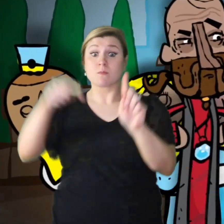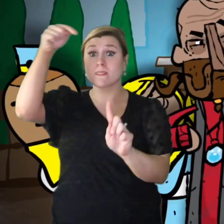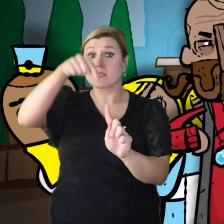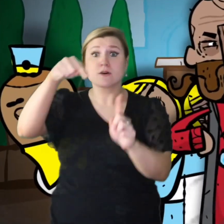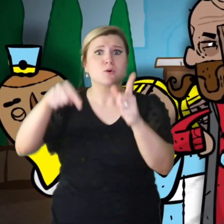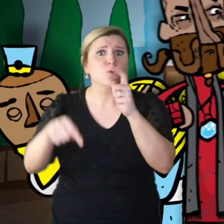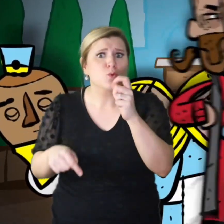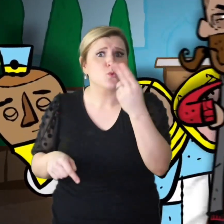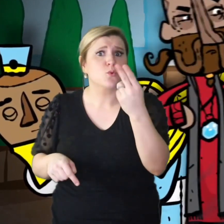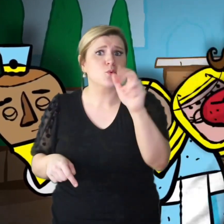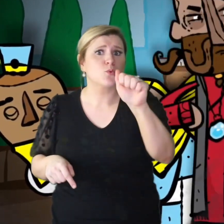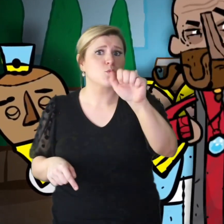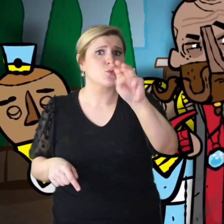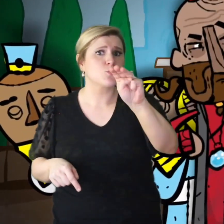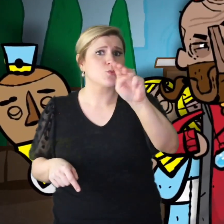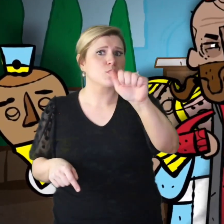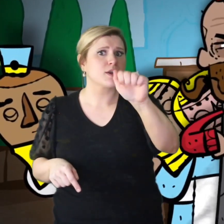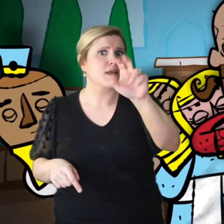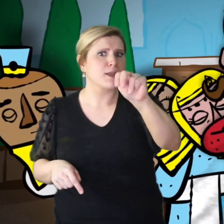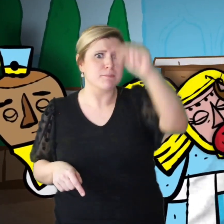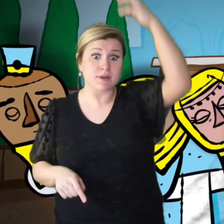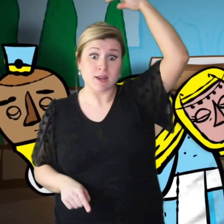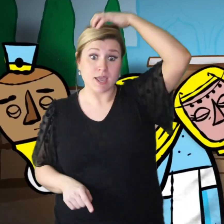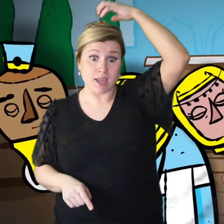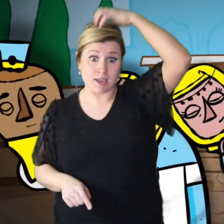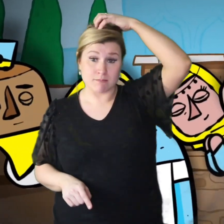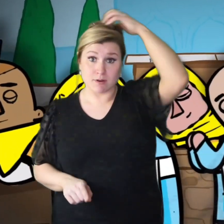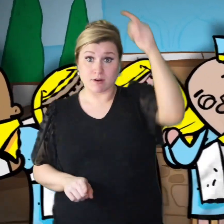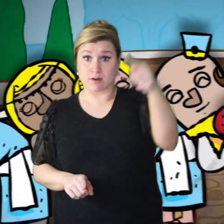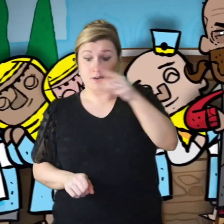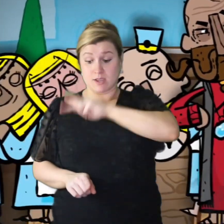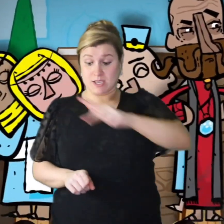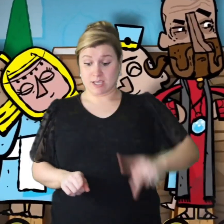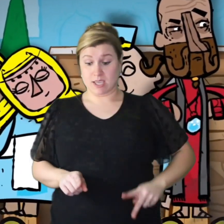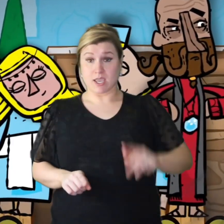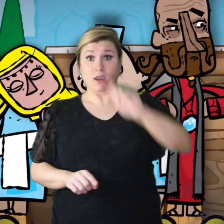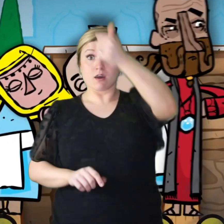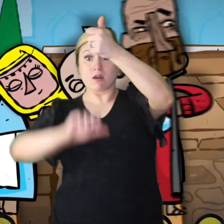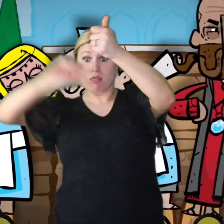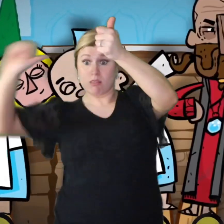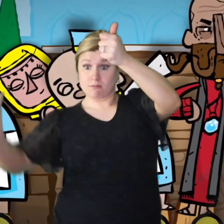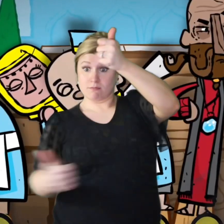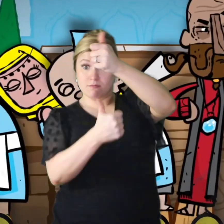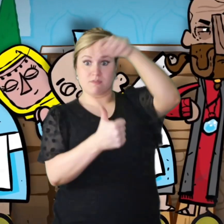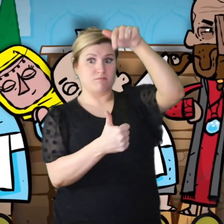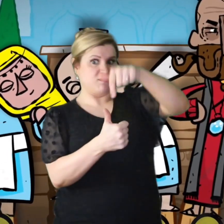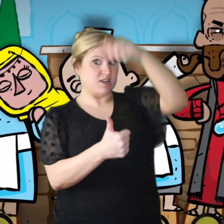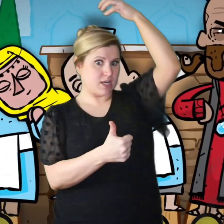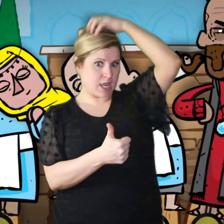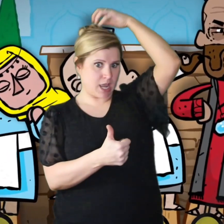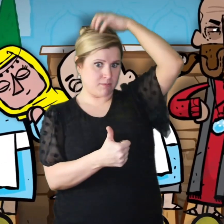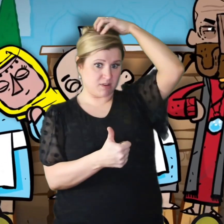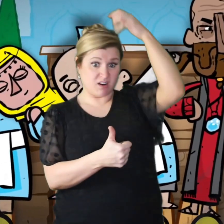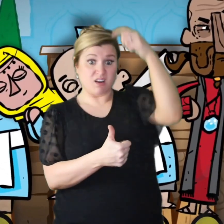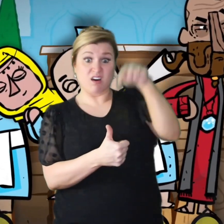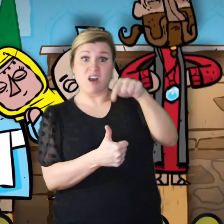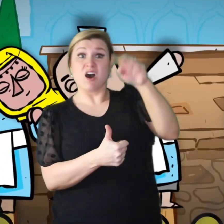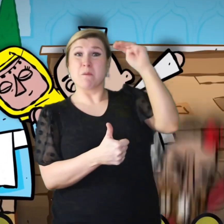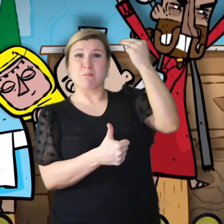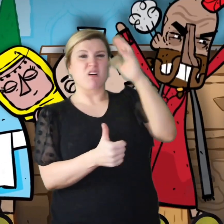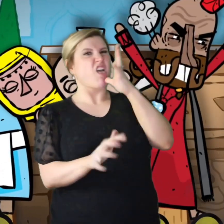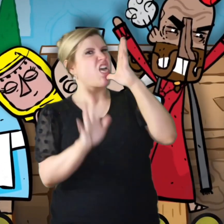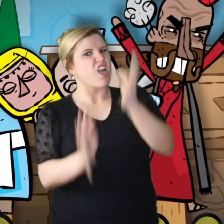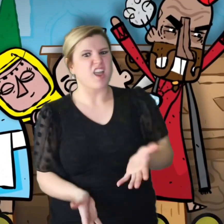This is Haman, who is the second most powerful man in Persia. Haman hated